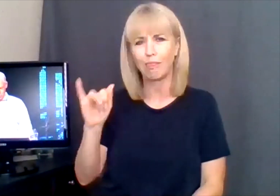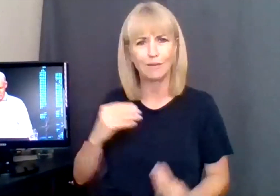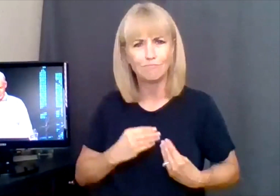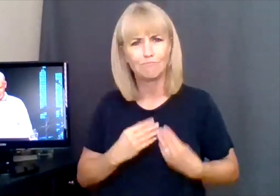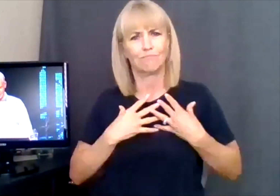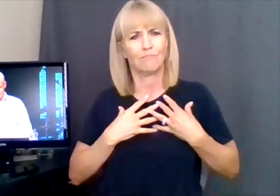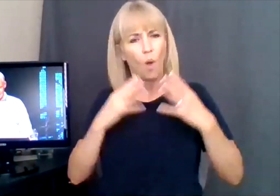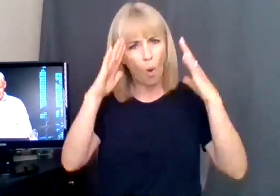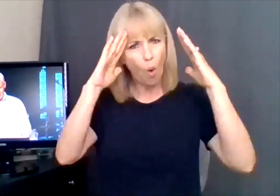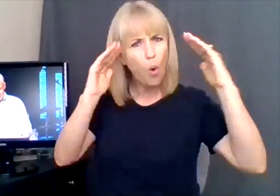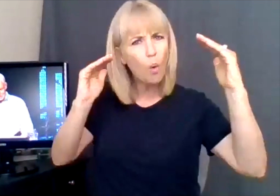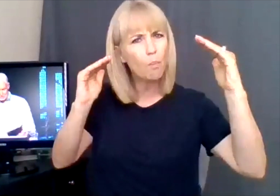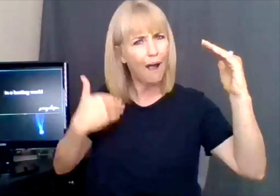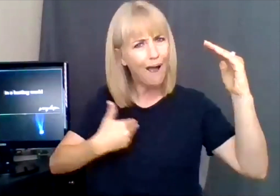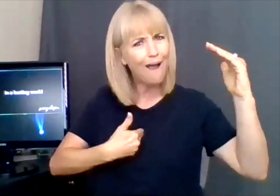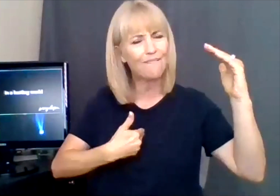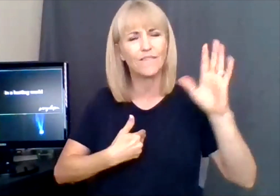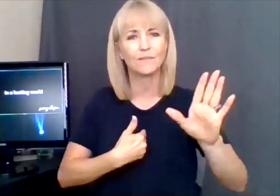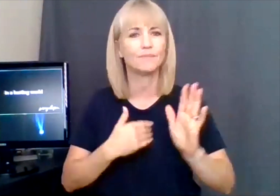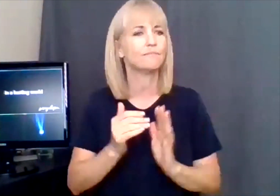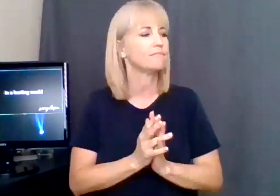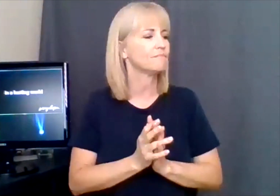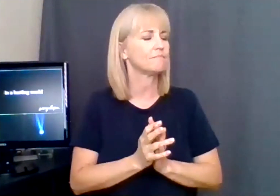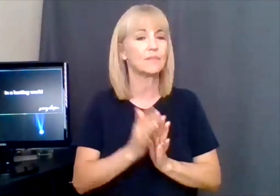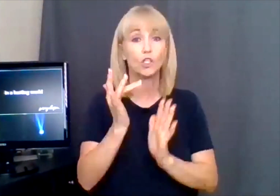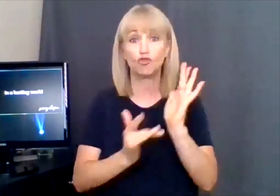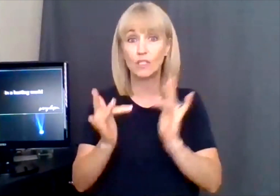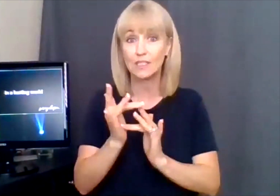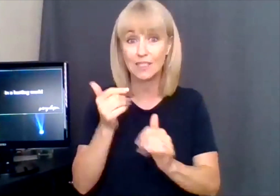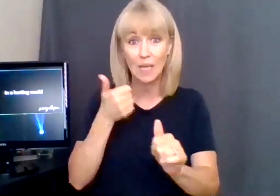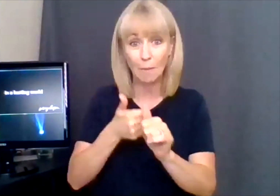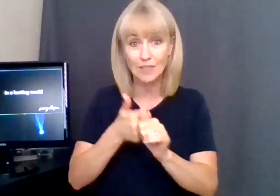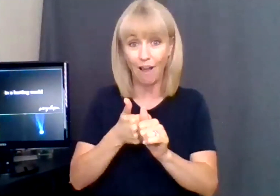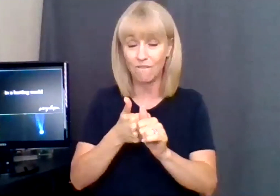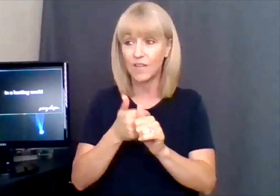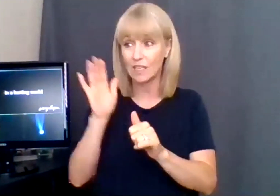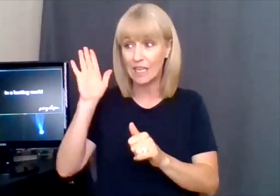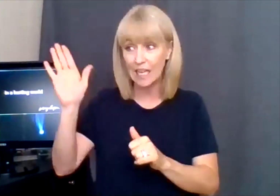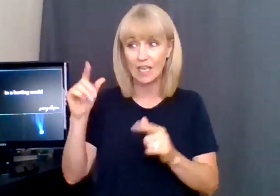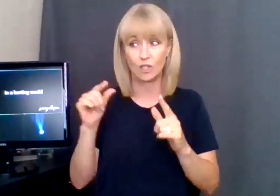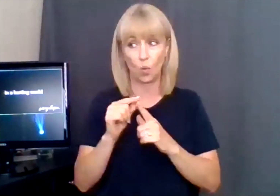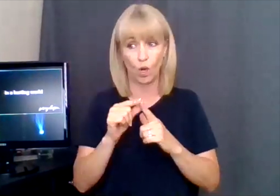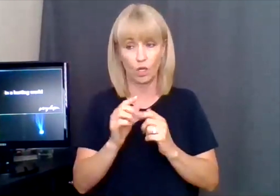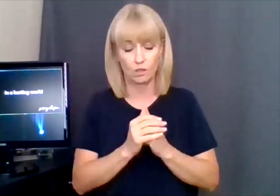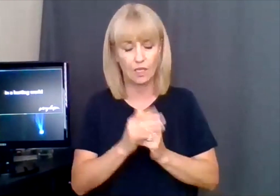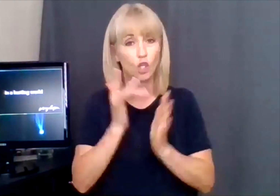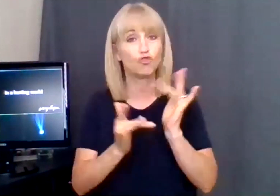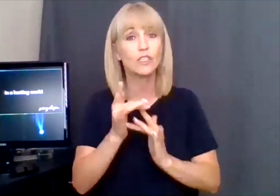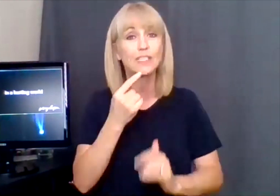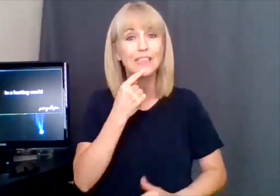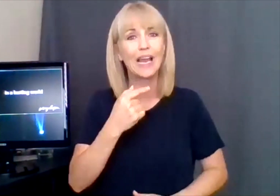hurting world? Jesus had some strong words when he said this. He said, a